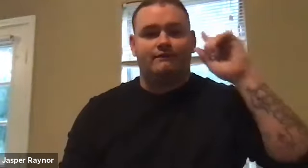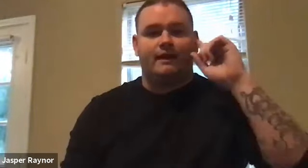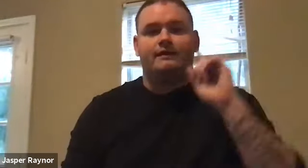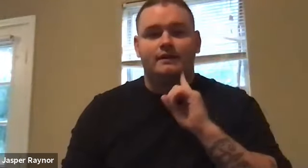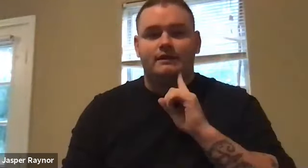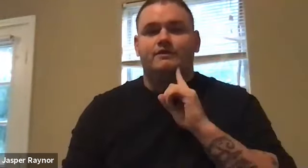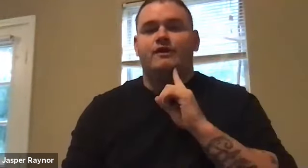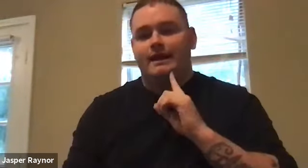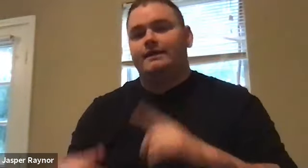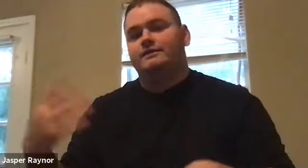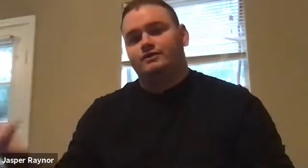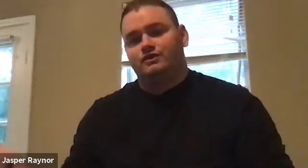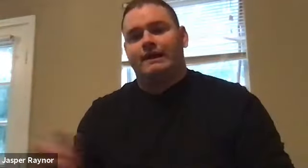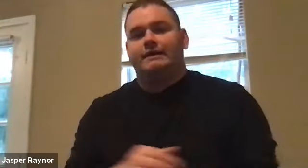hand. If you're right-handed, use your right hand.